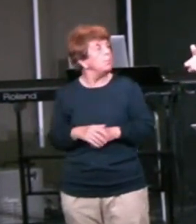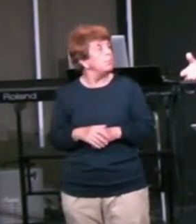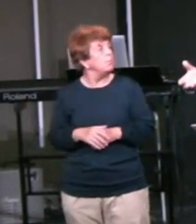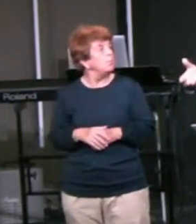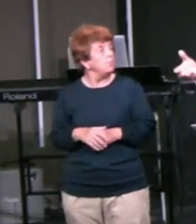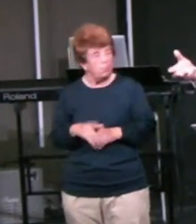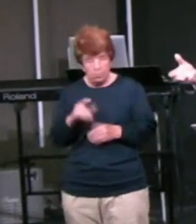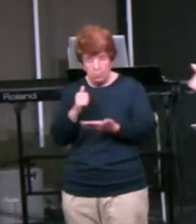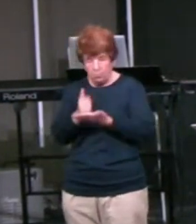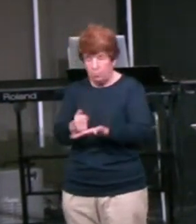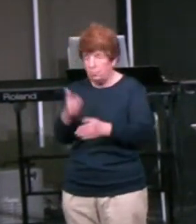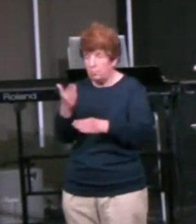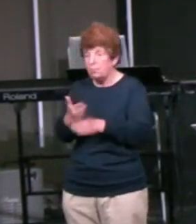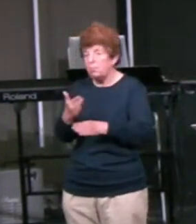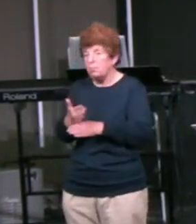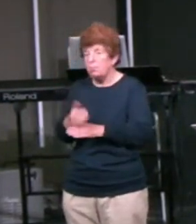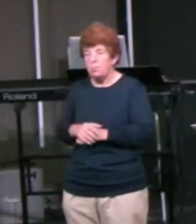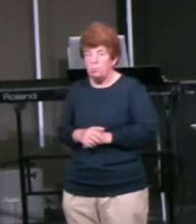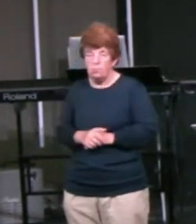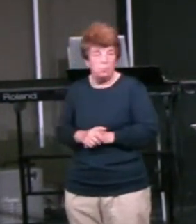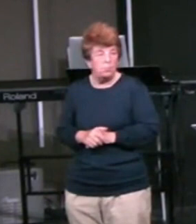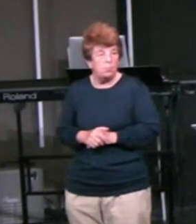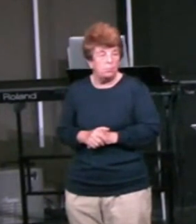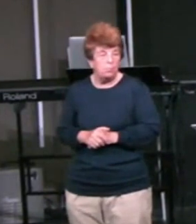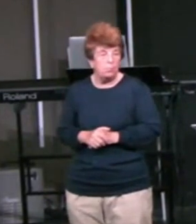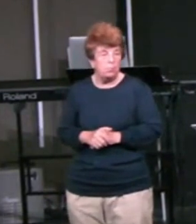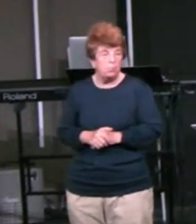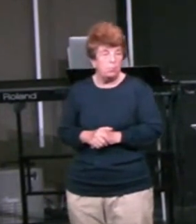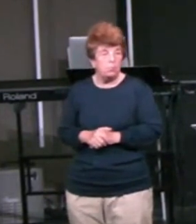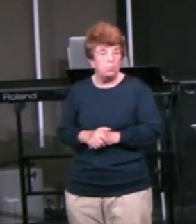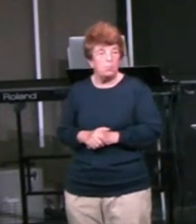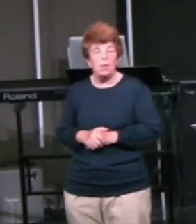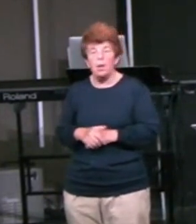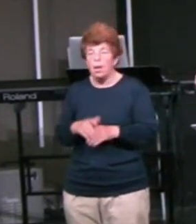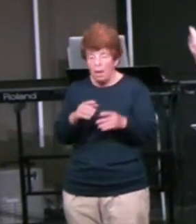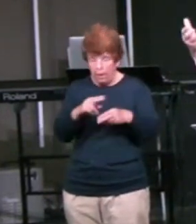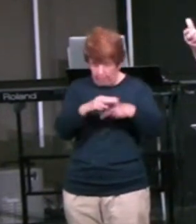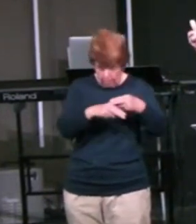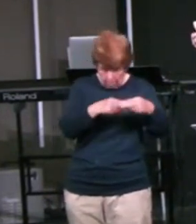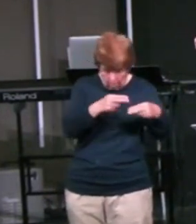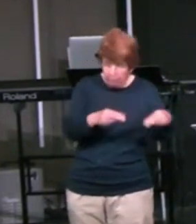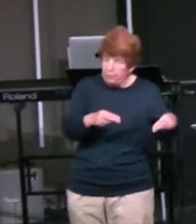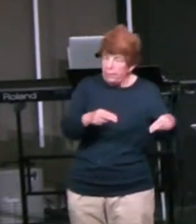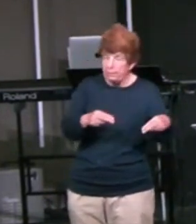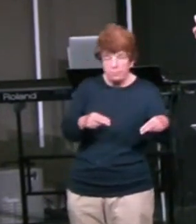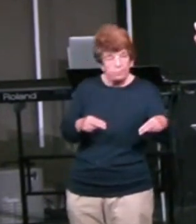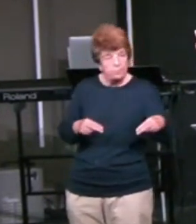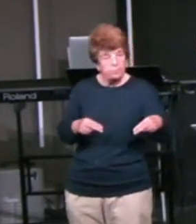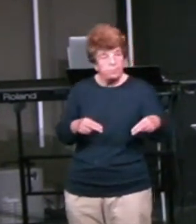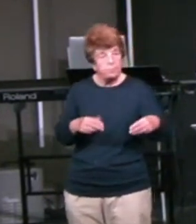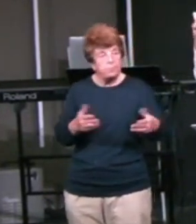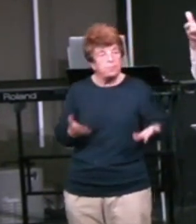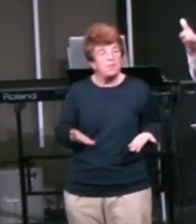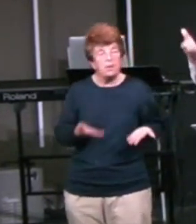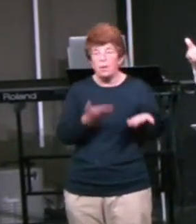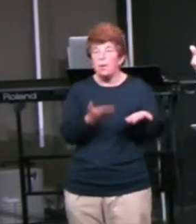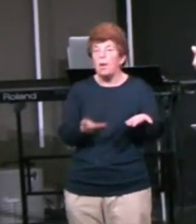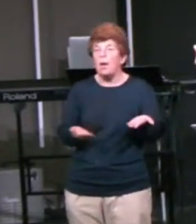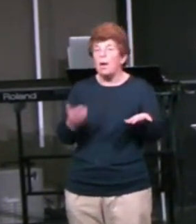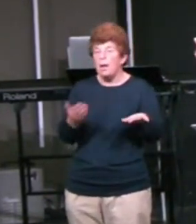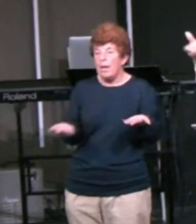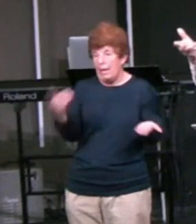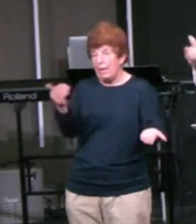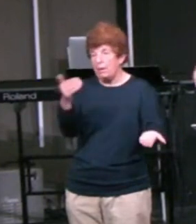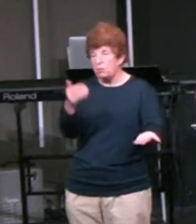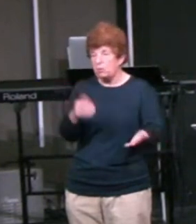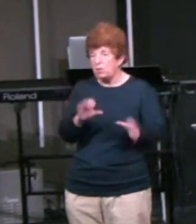to support the work of the local church. The offerings are that which we give over and